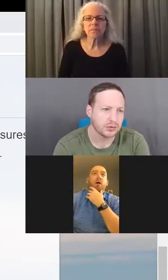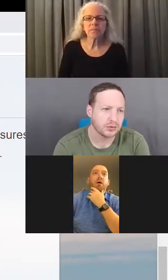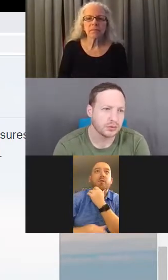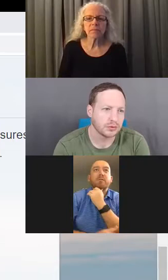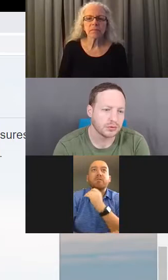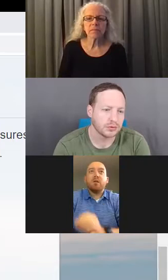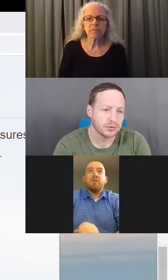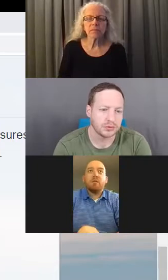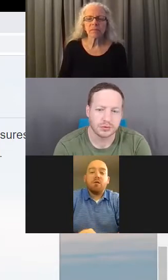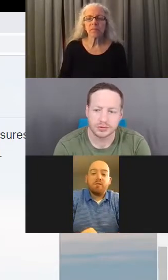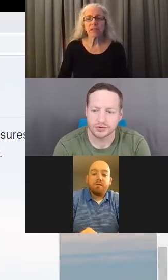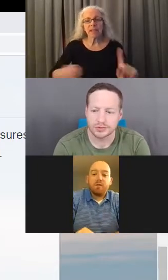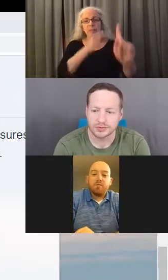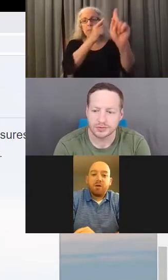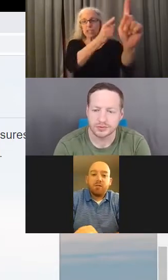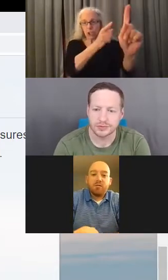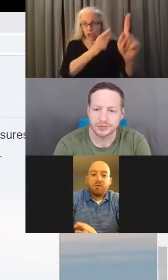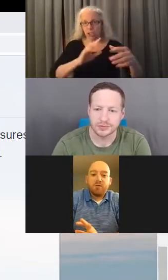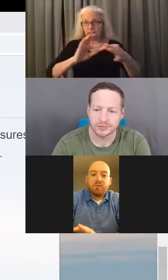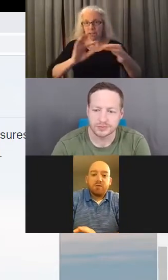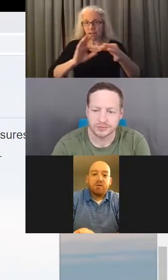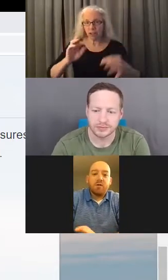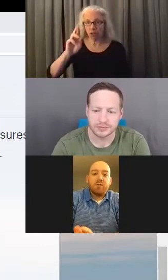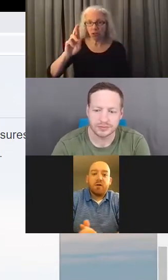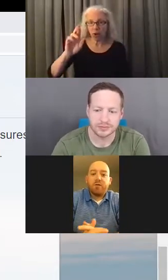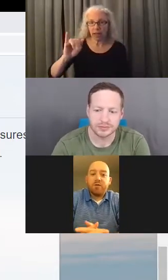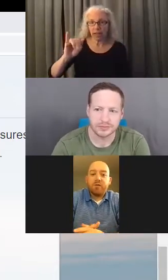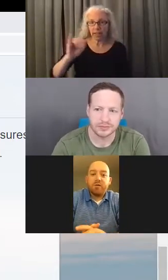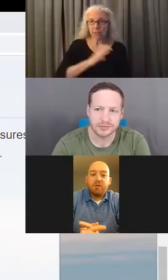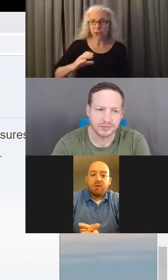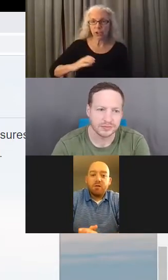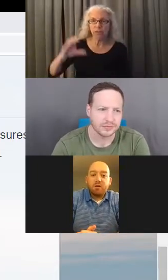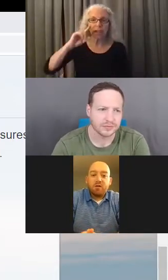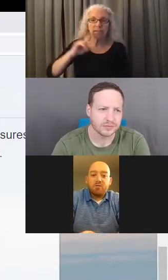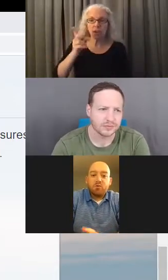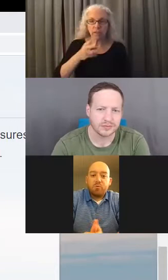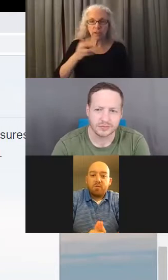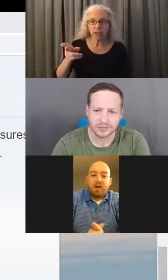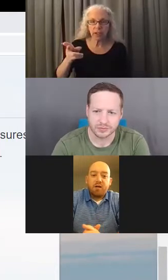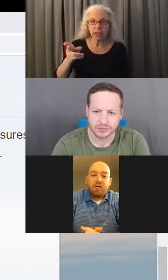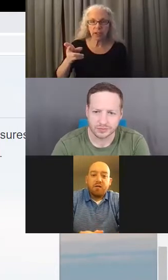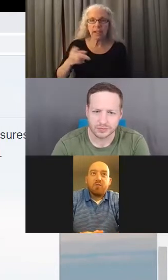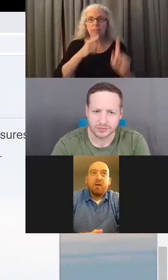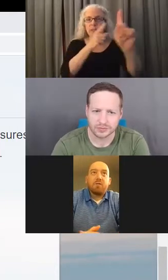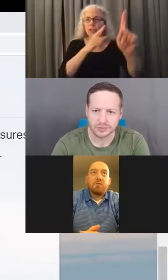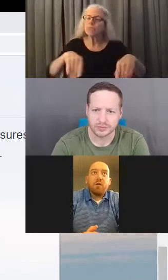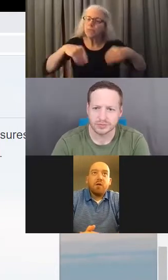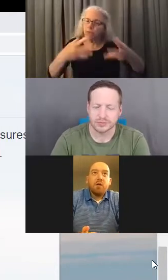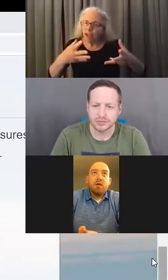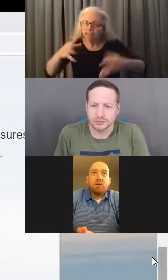The mission statement of the Rhode Island Commission for the Deaf and Hard of Hearing is to provide innovative